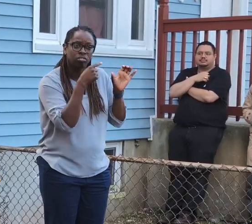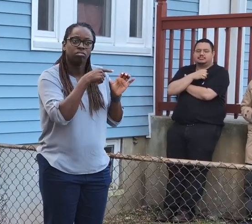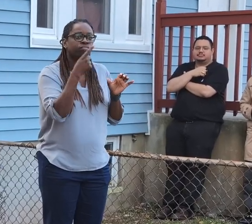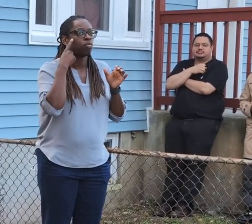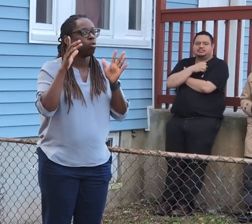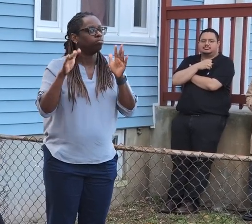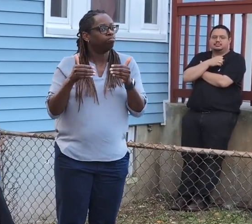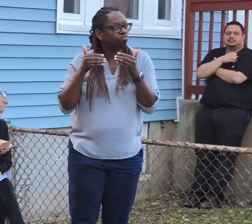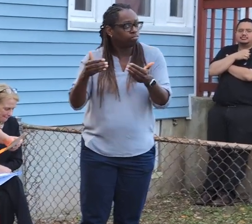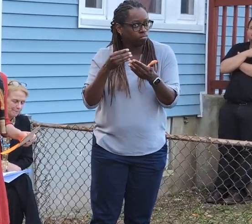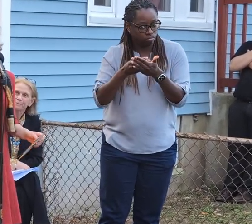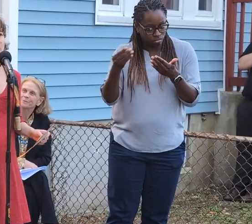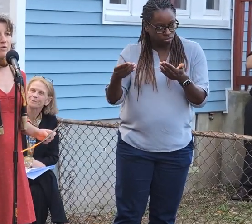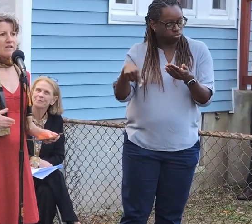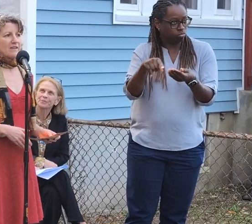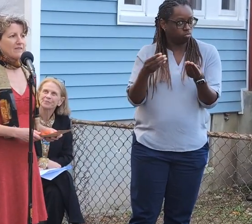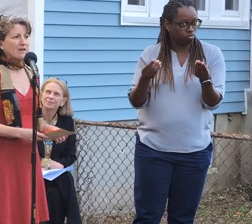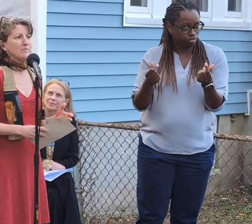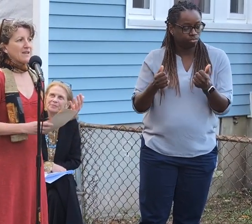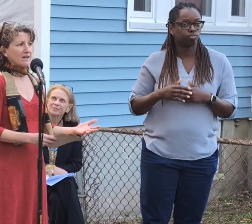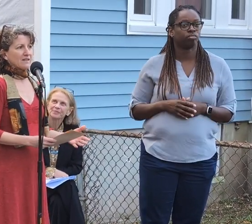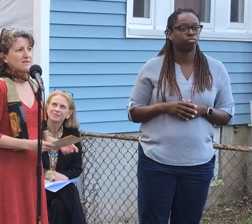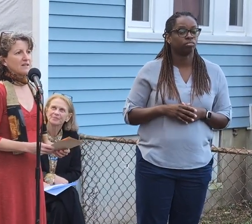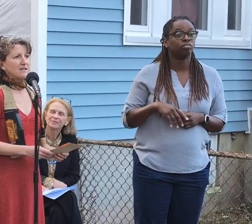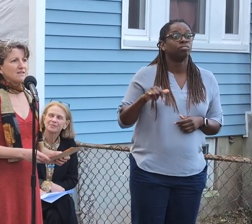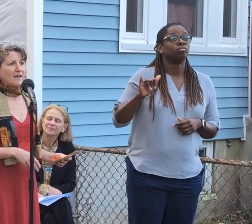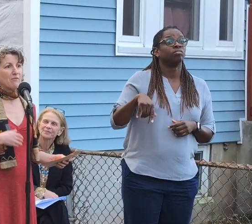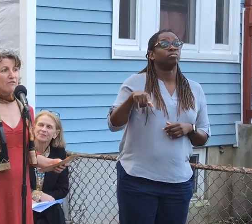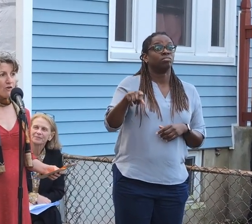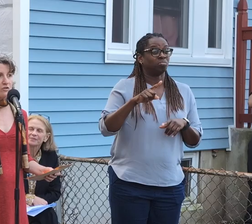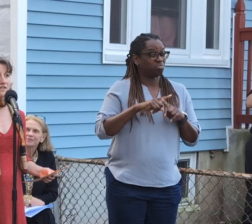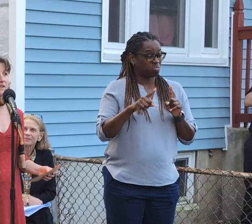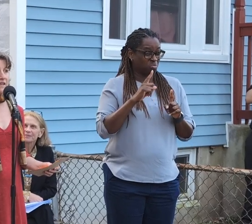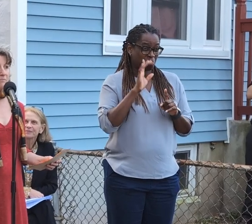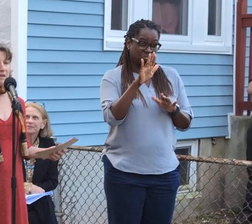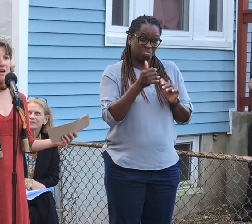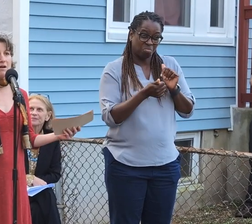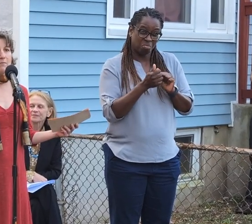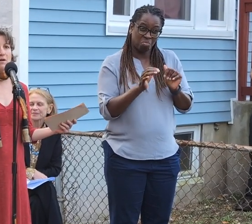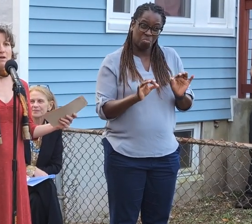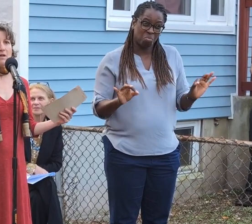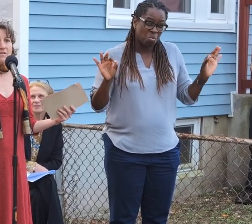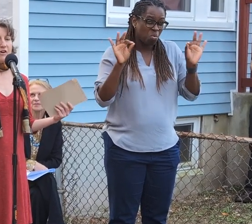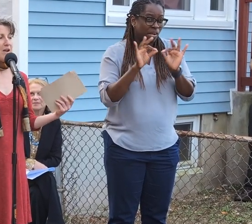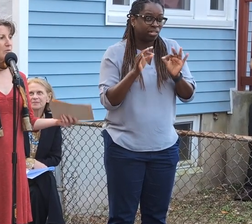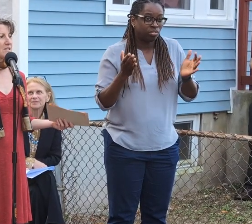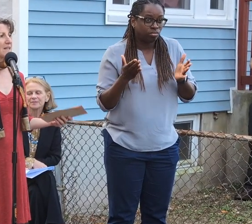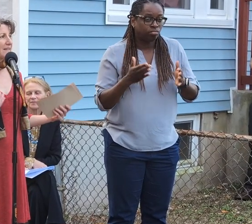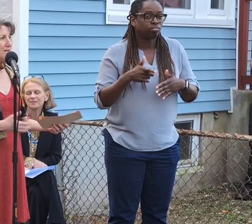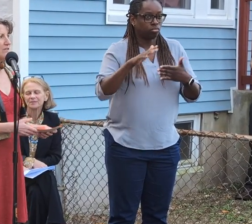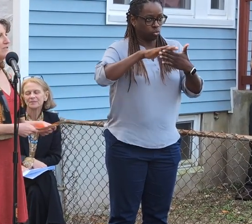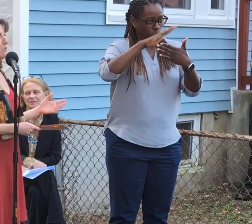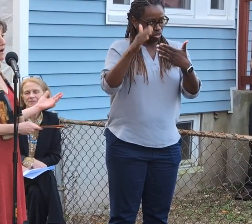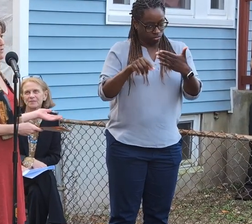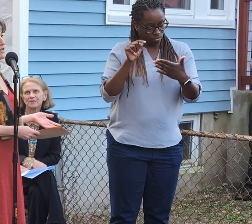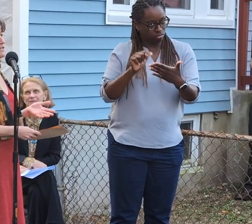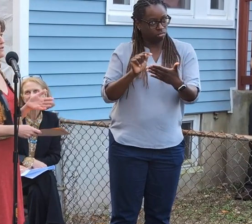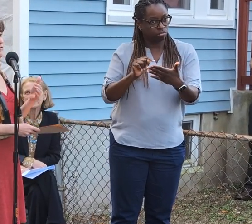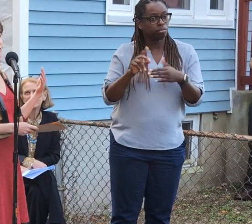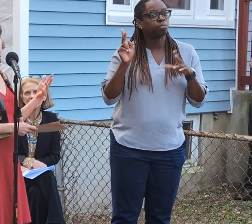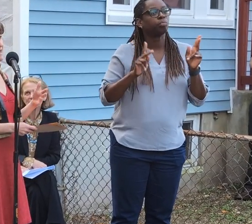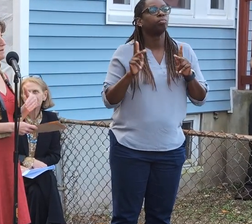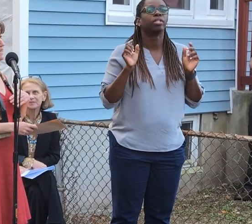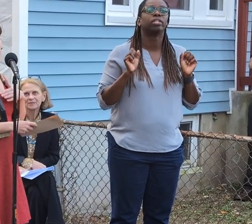it. But really, the most important thing that comes out of this is that folks they're able to live in their